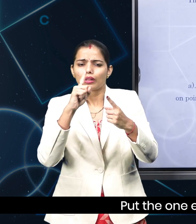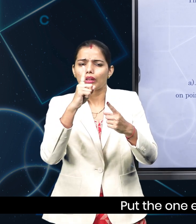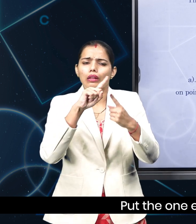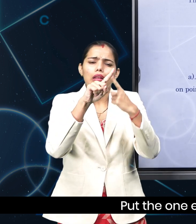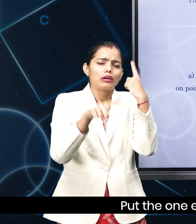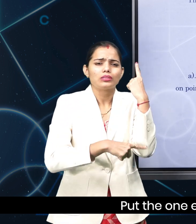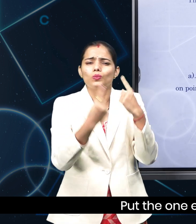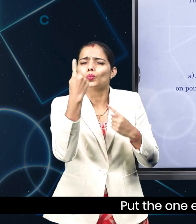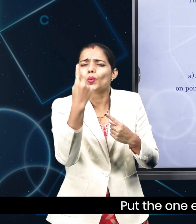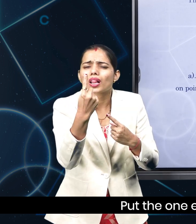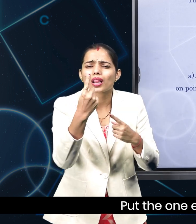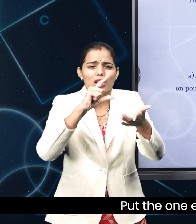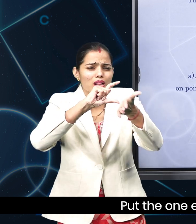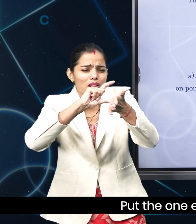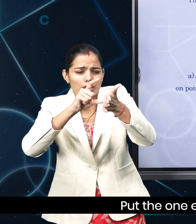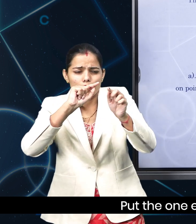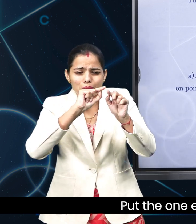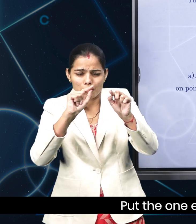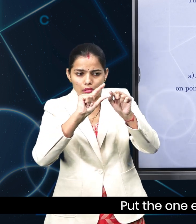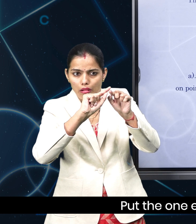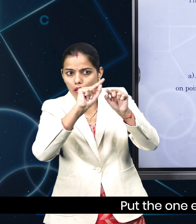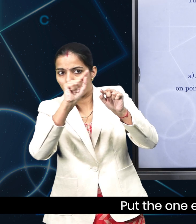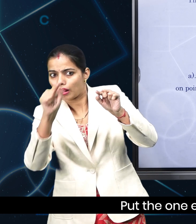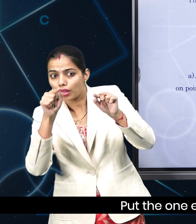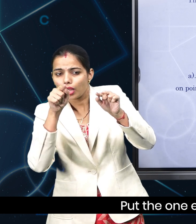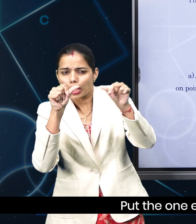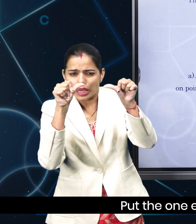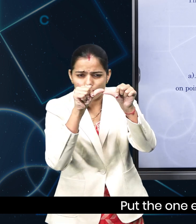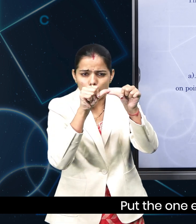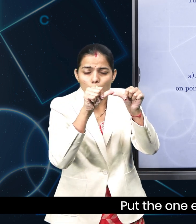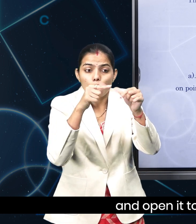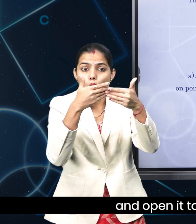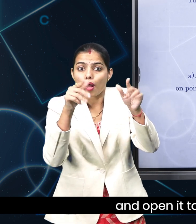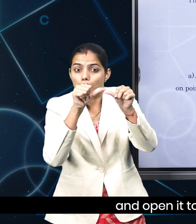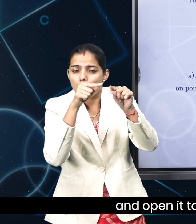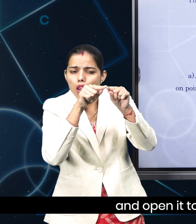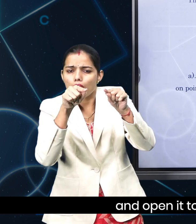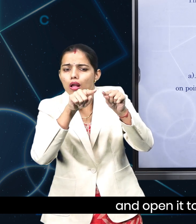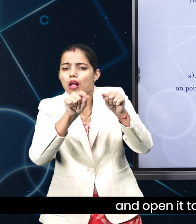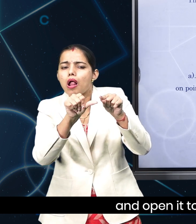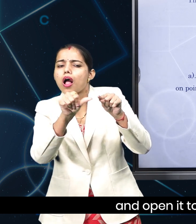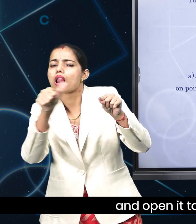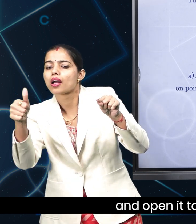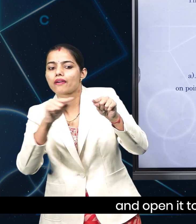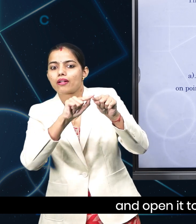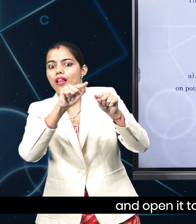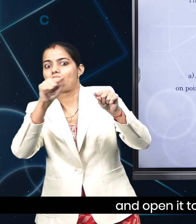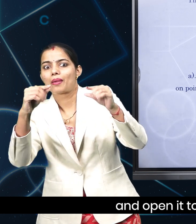Put the one end of the divider on point A and open it to put another end